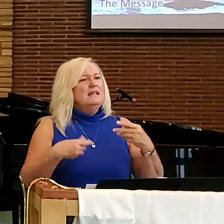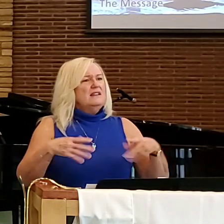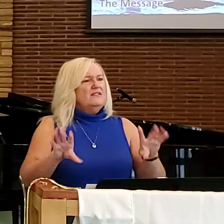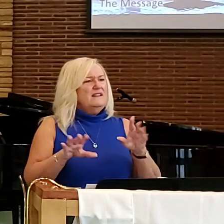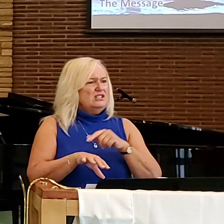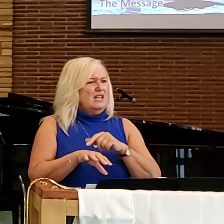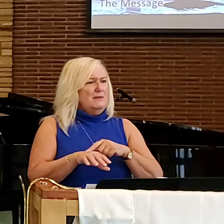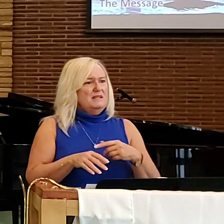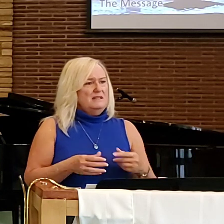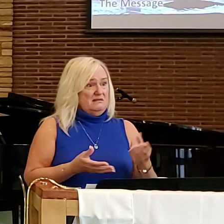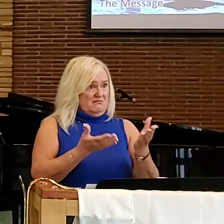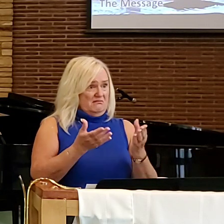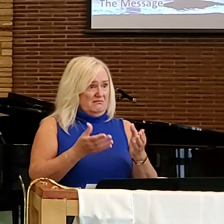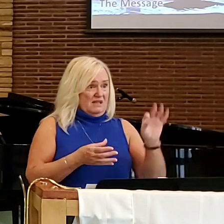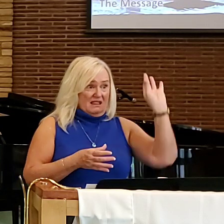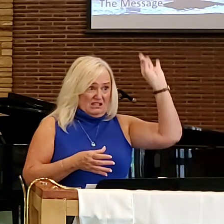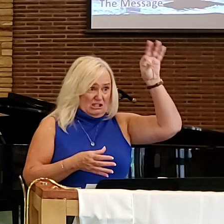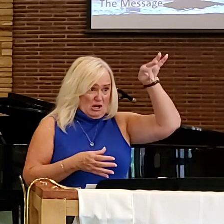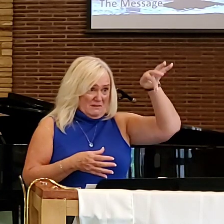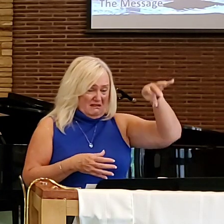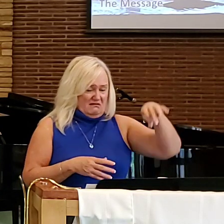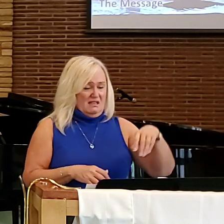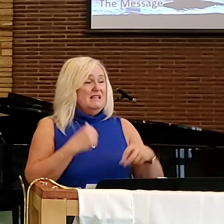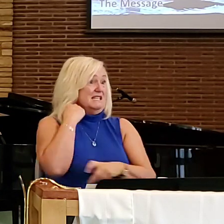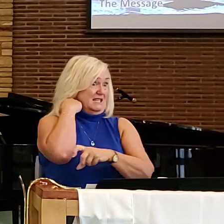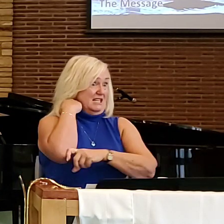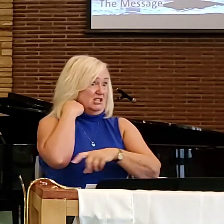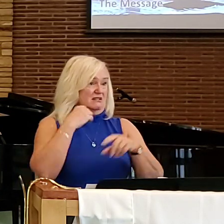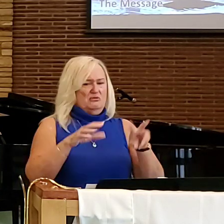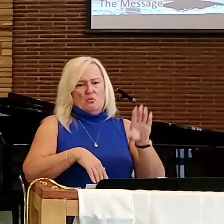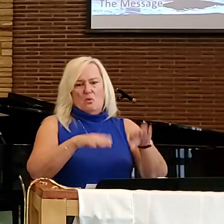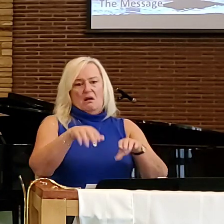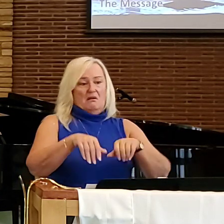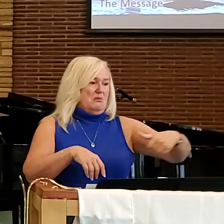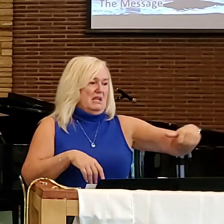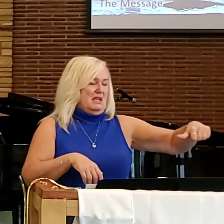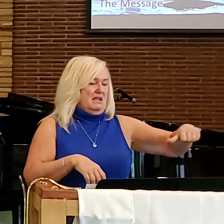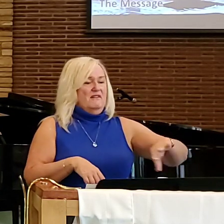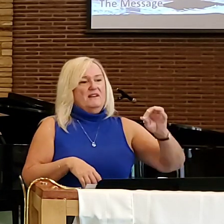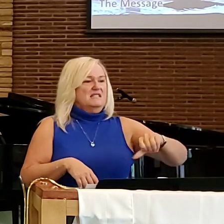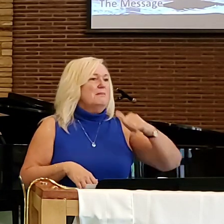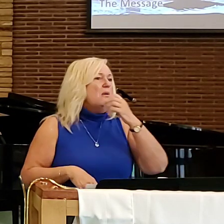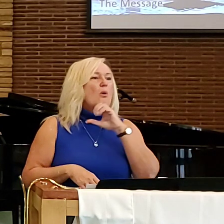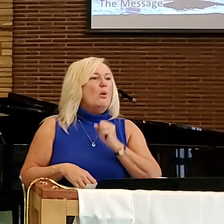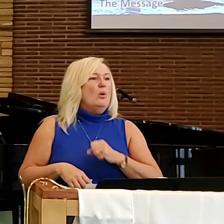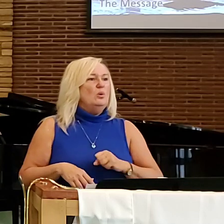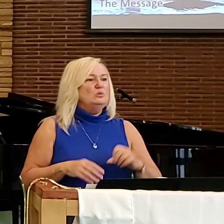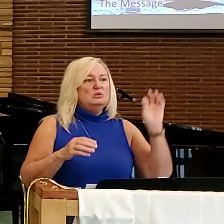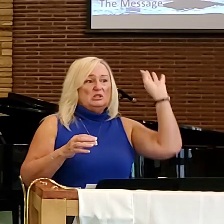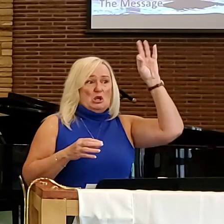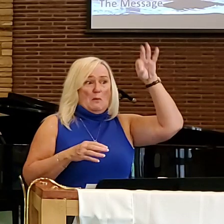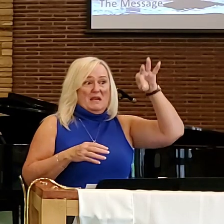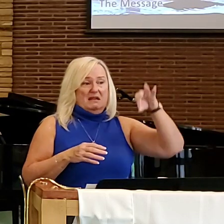this sermon? My temptation was just to walk away and find some old sermon and re-preach